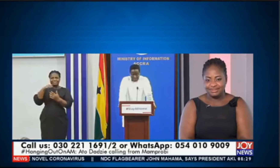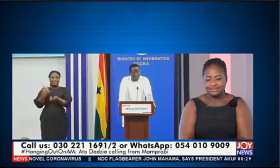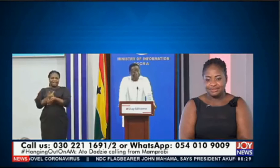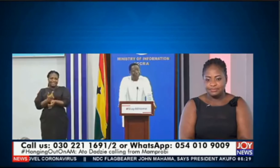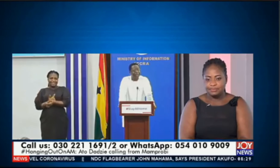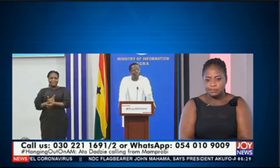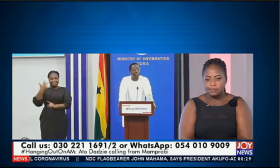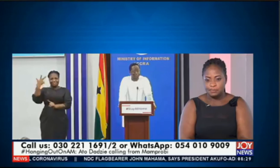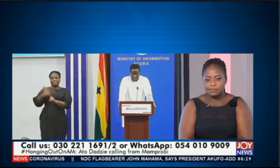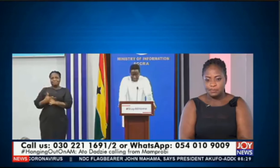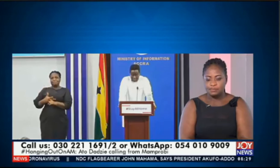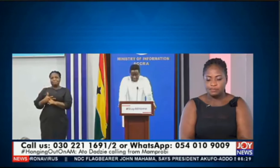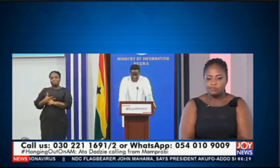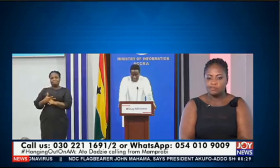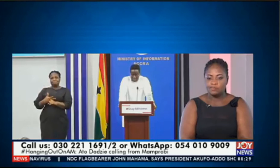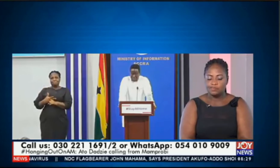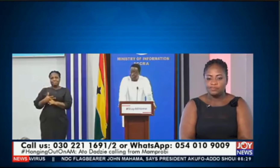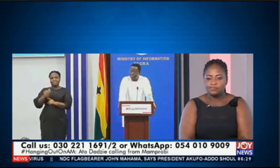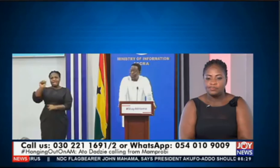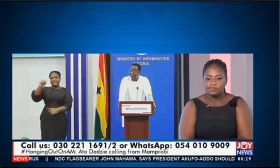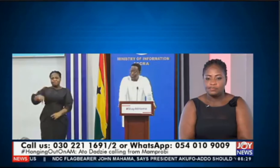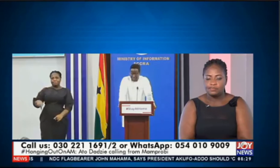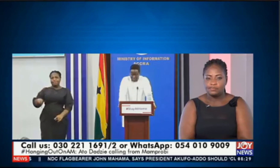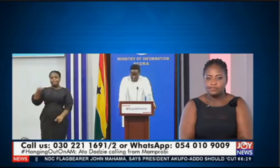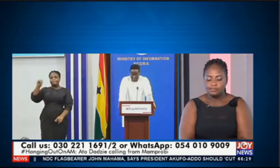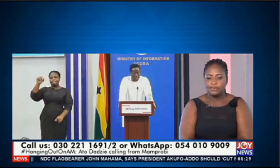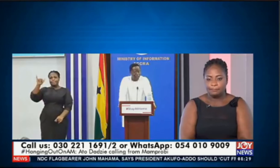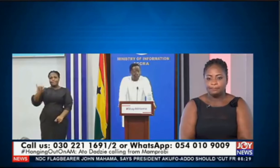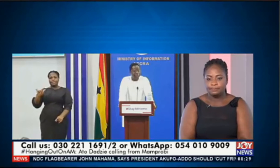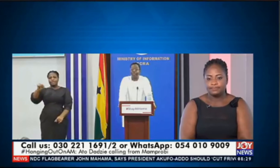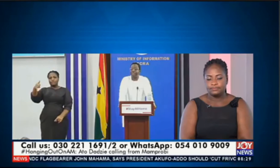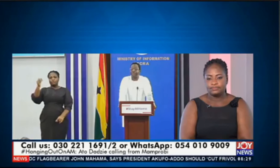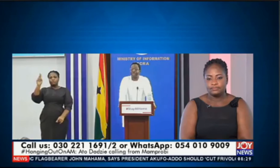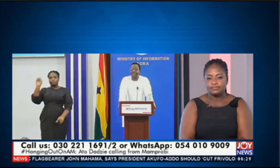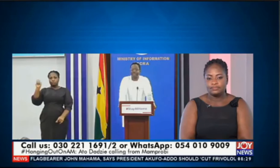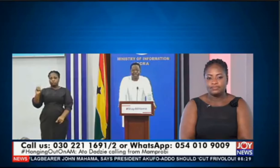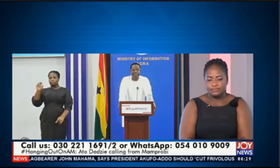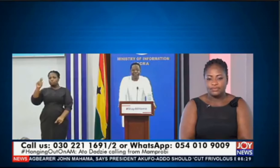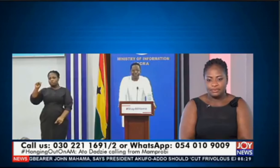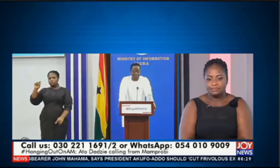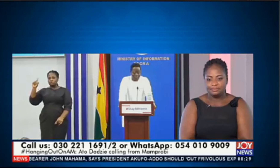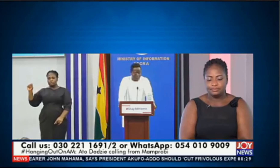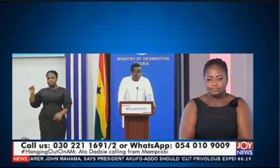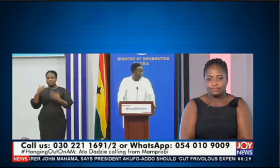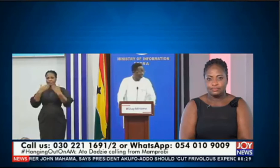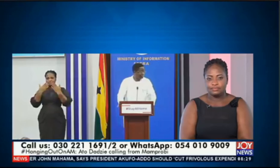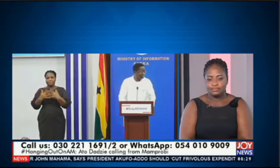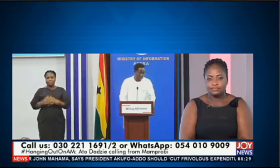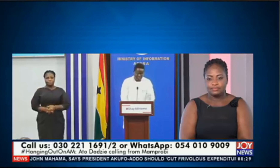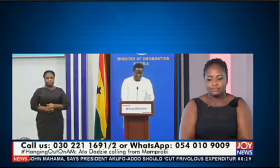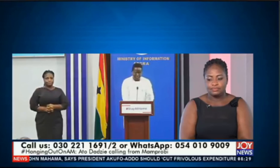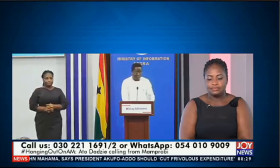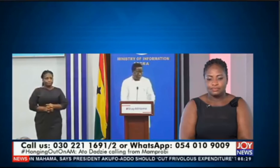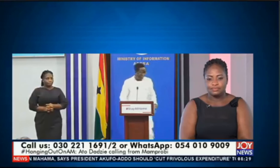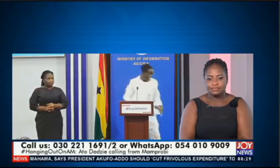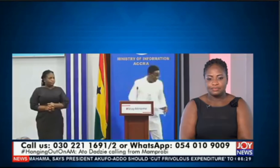all young ones that no matter your passion, that you have to be consistent and it will take you to places. Before this program, I was